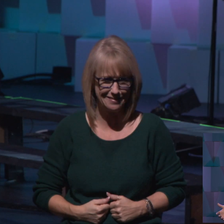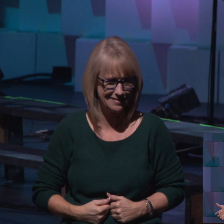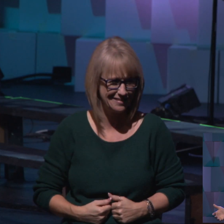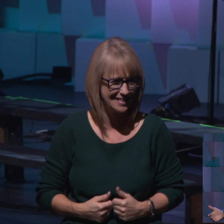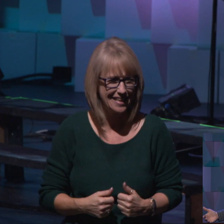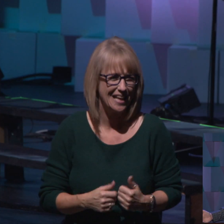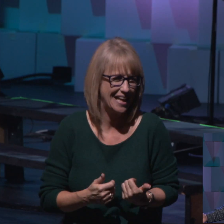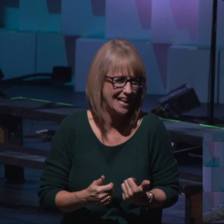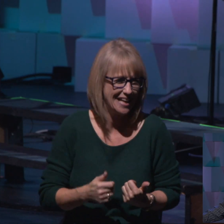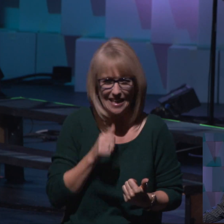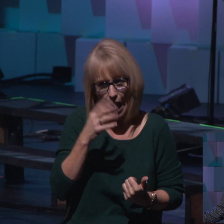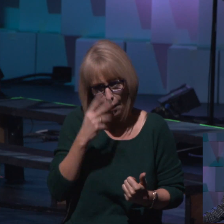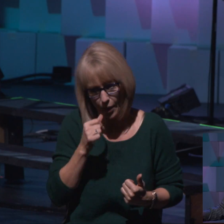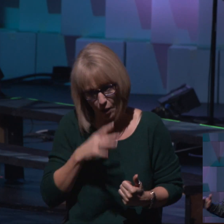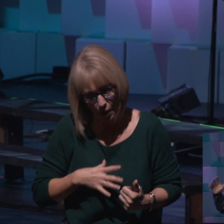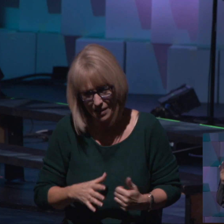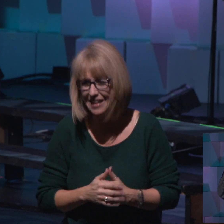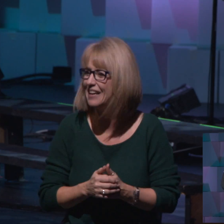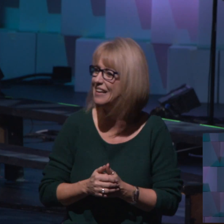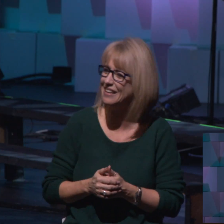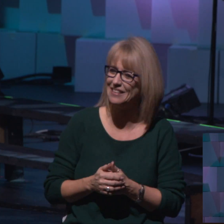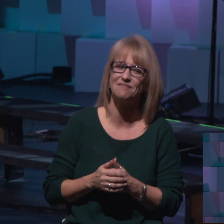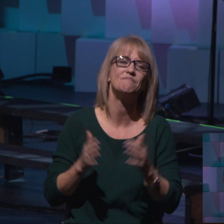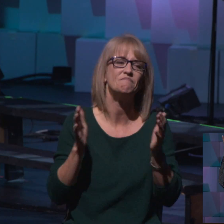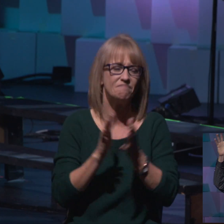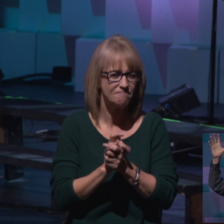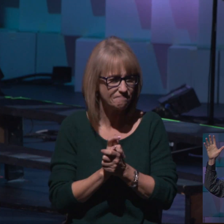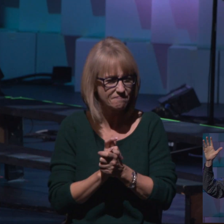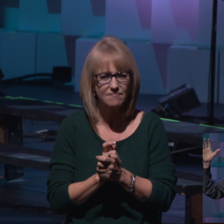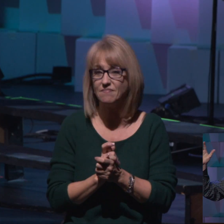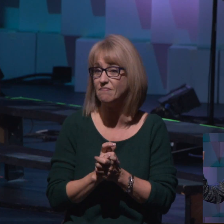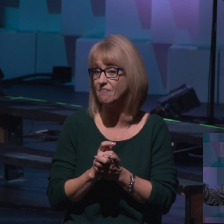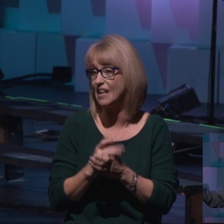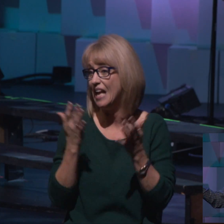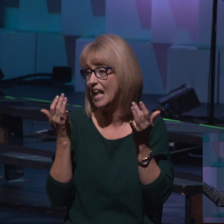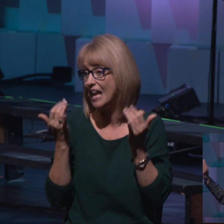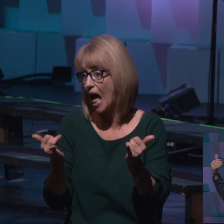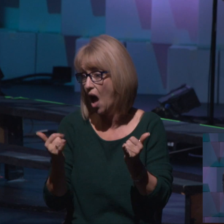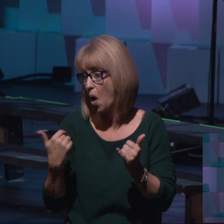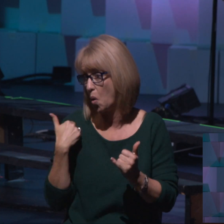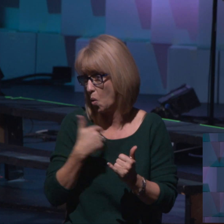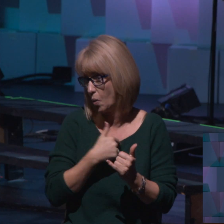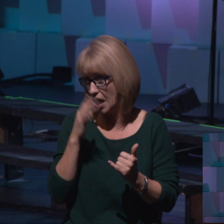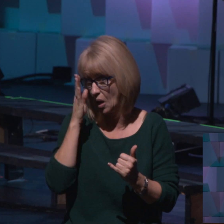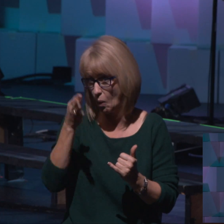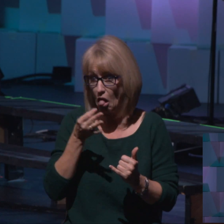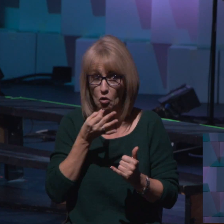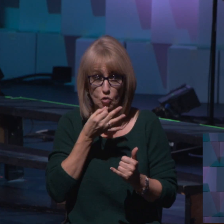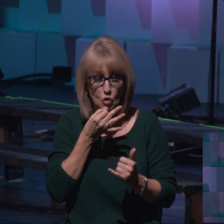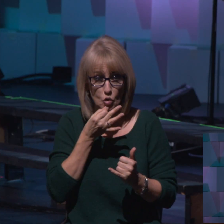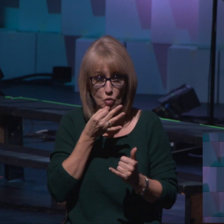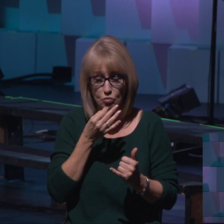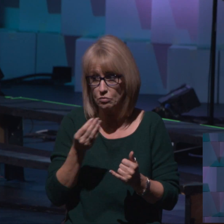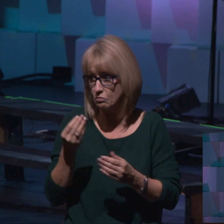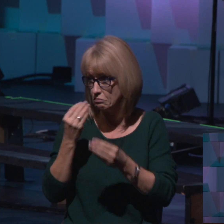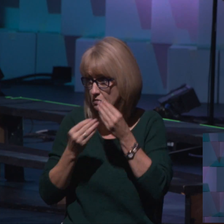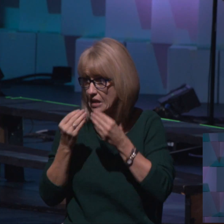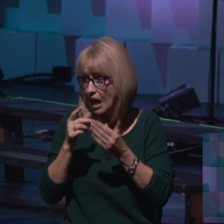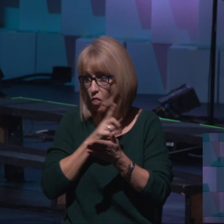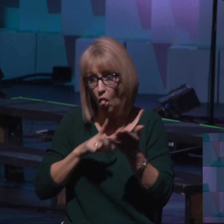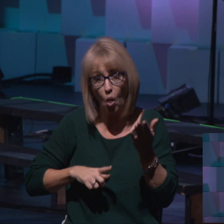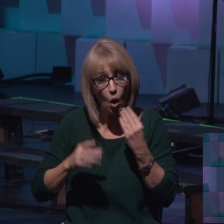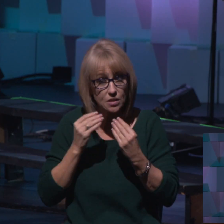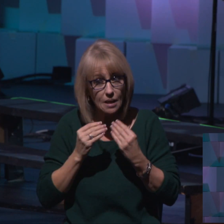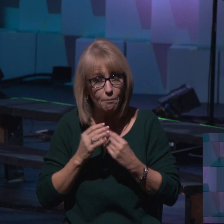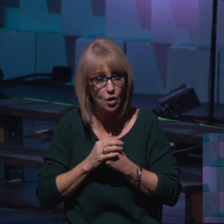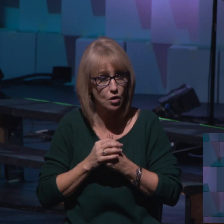take communion, part of that is we recognize God and his greatness and who he is. We recognize that Jesus came as Messiah. We recognize he took